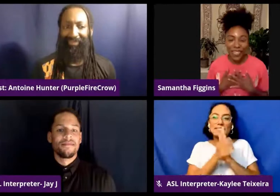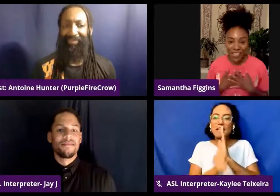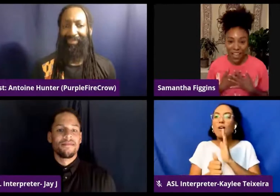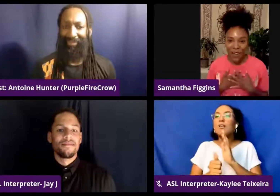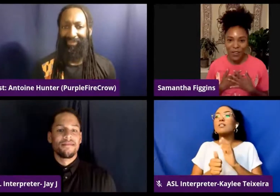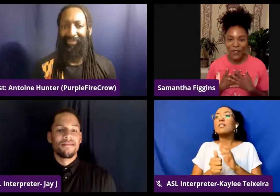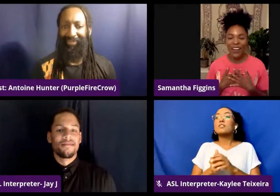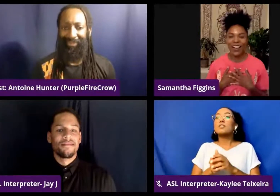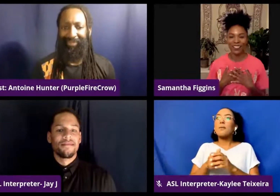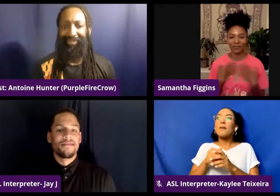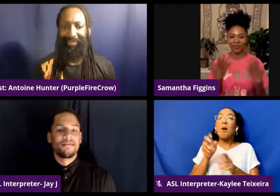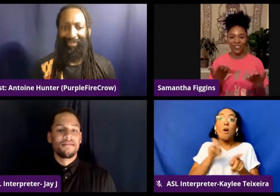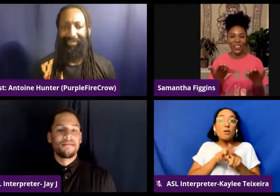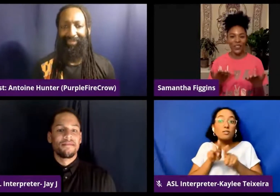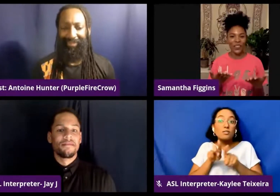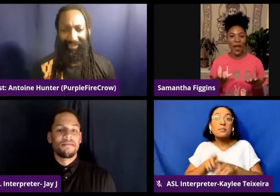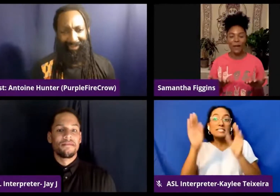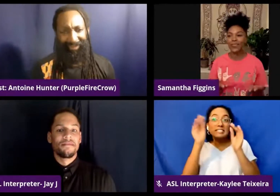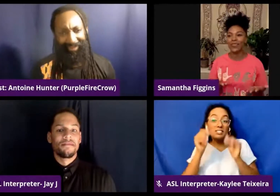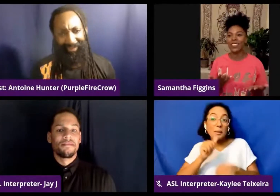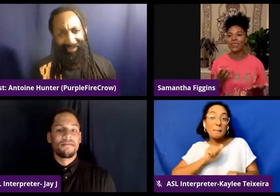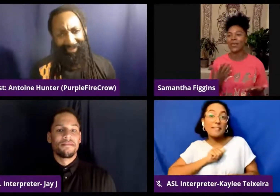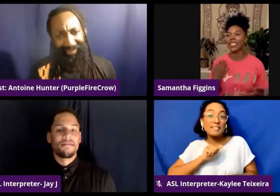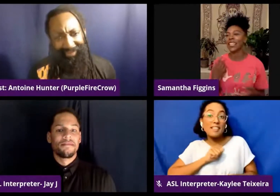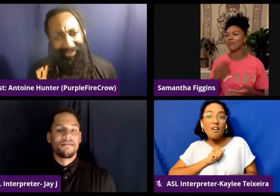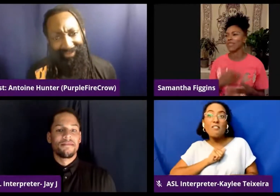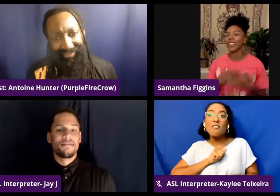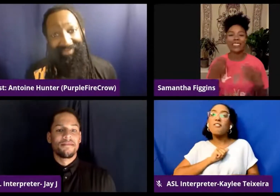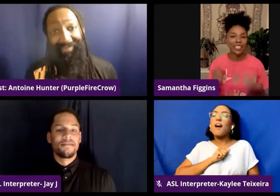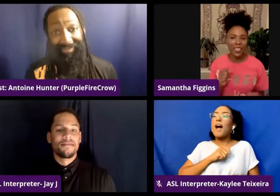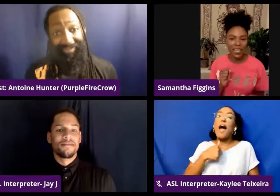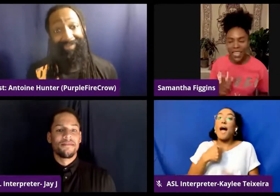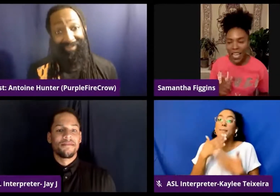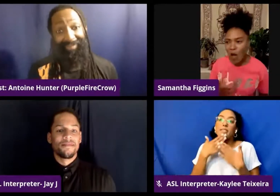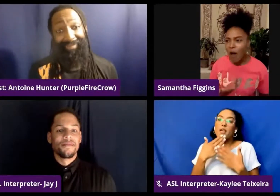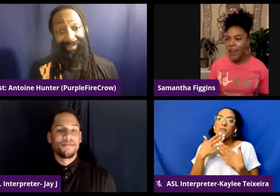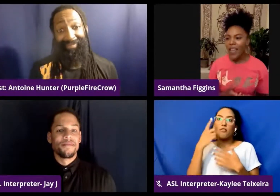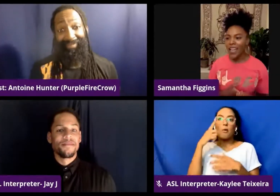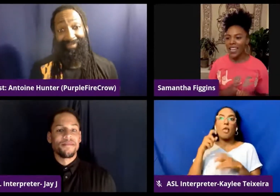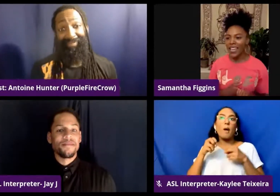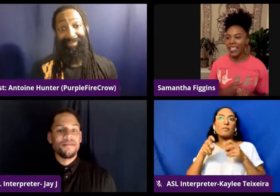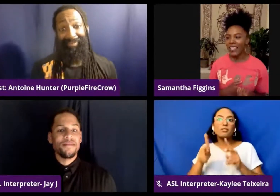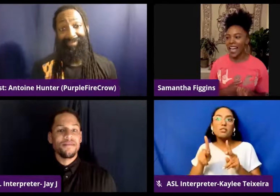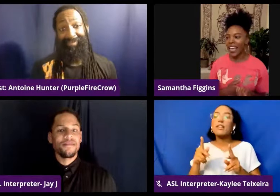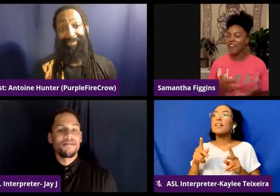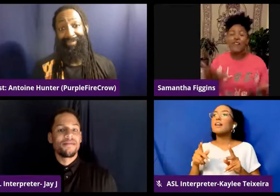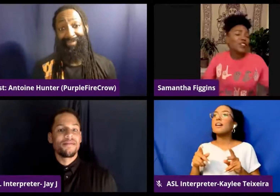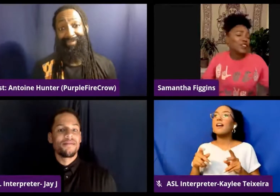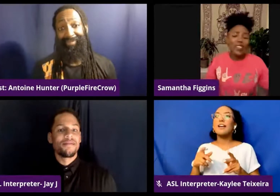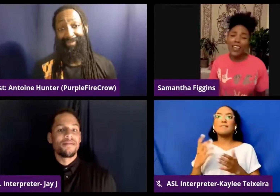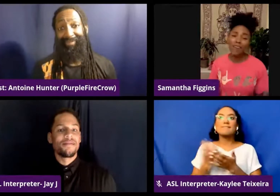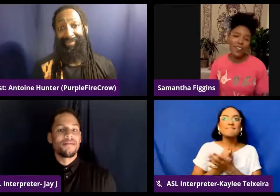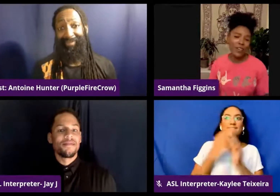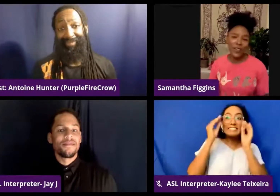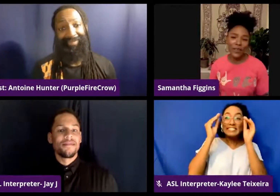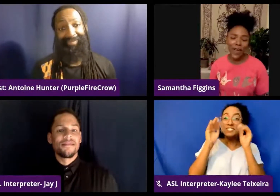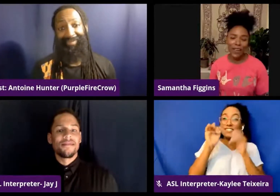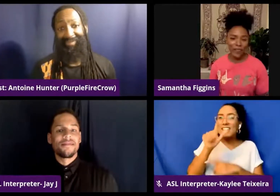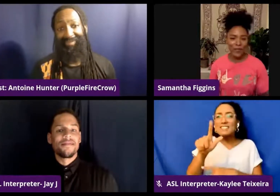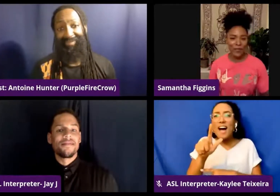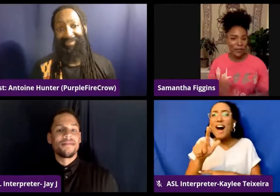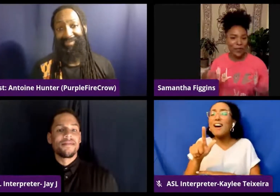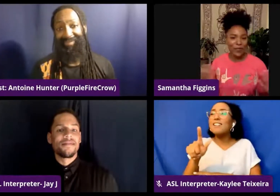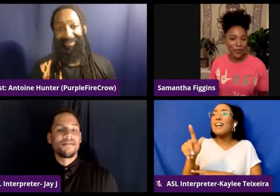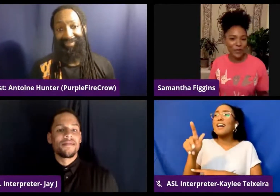teaching myself. Thank you for that opportunity, because I got to teach an ASL, and I just got really good